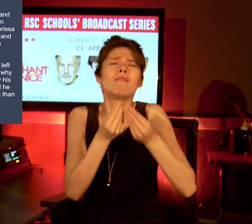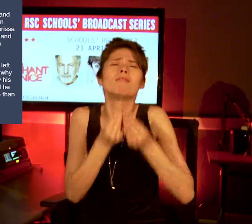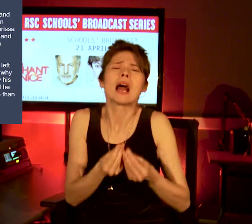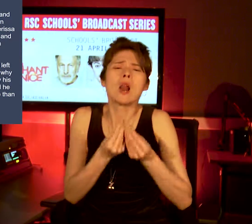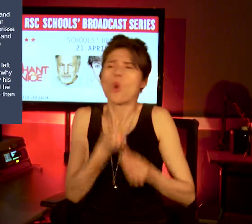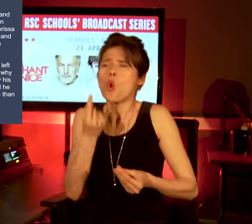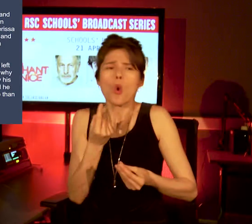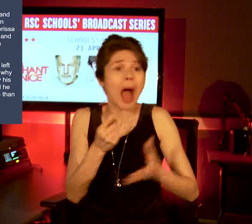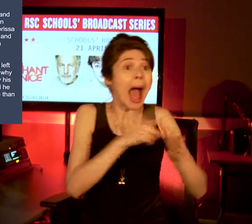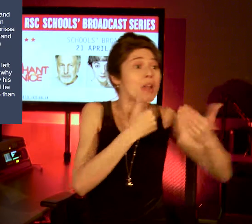than Portia.